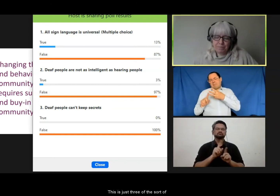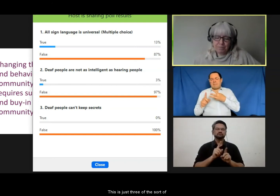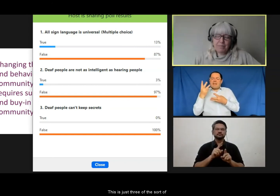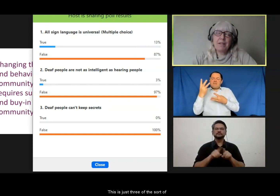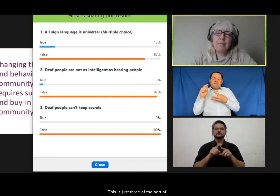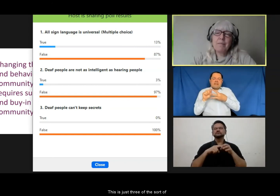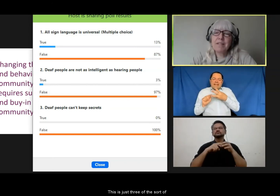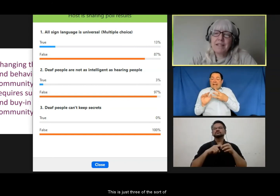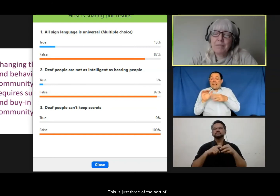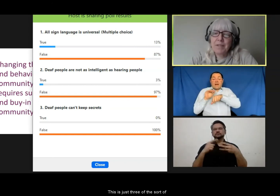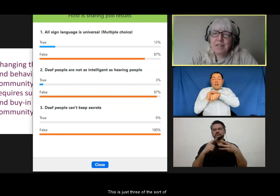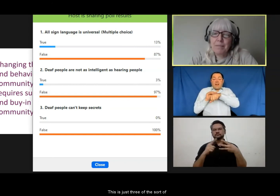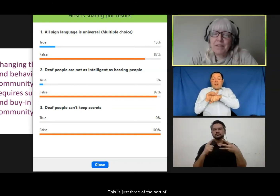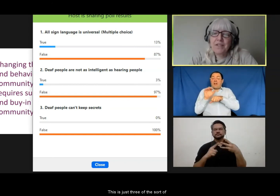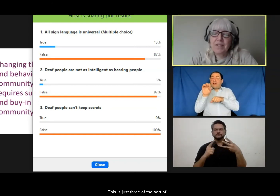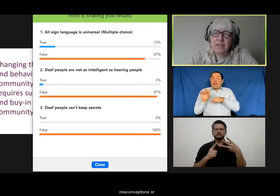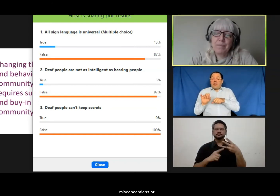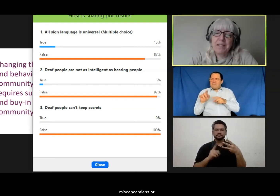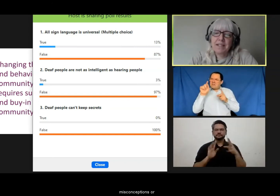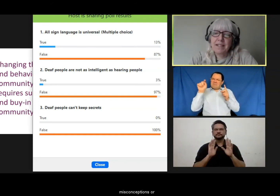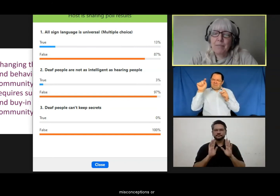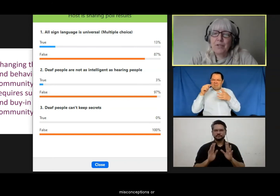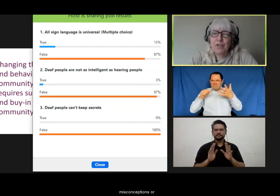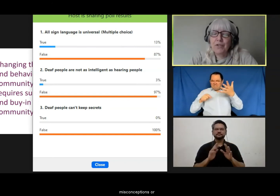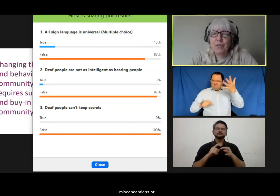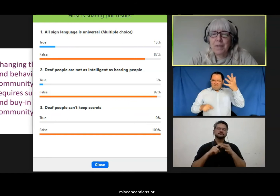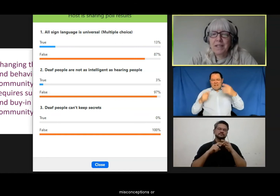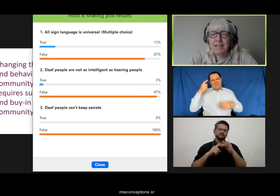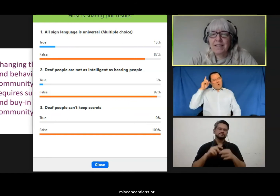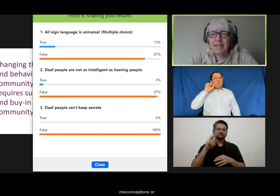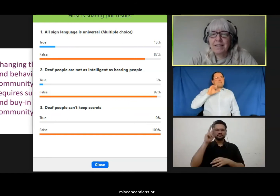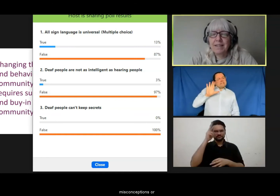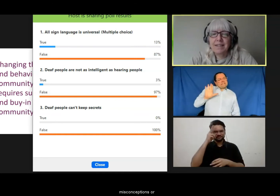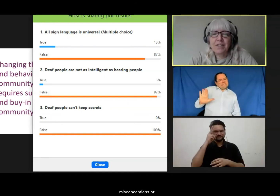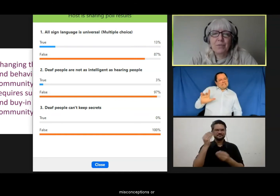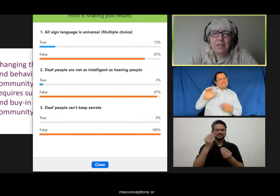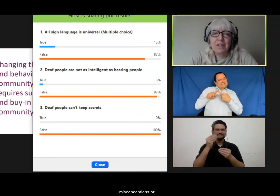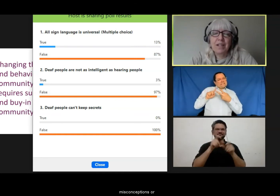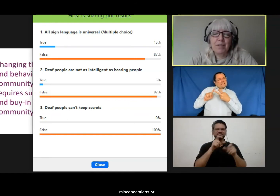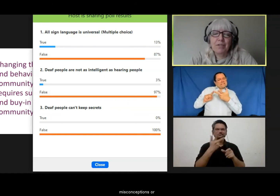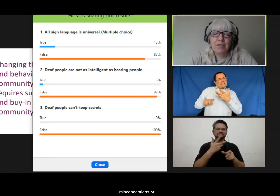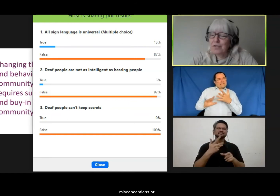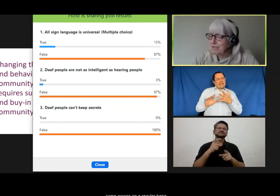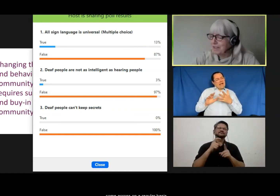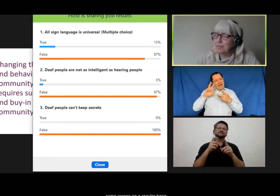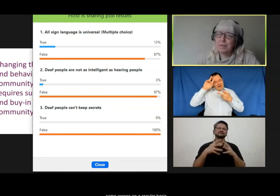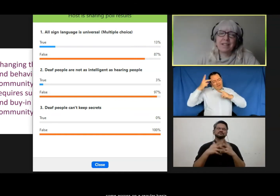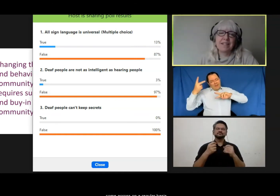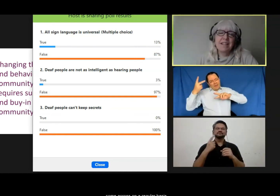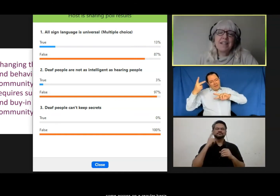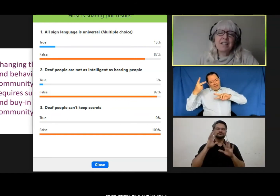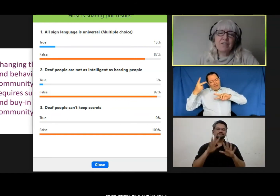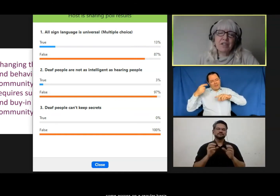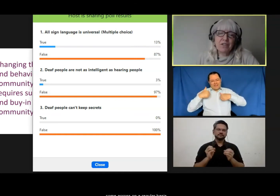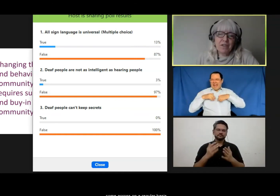of statements and myths and misconceptions or misunderstandings that we come across on a regular